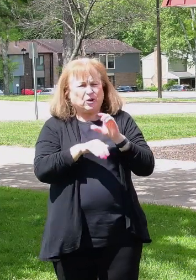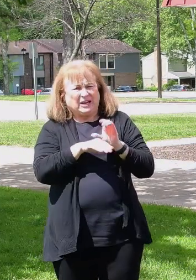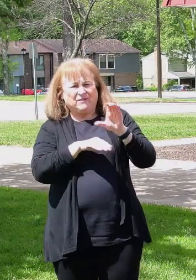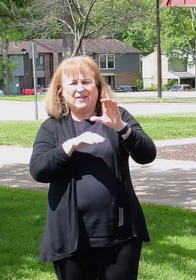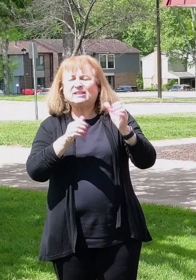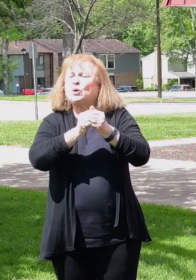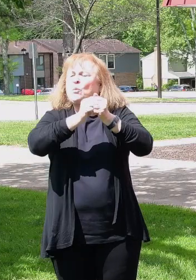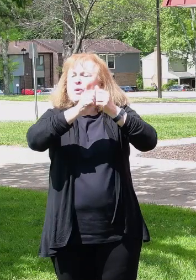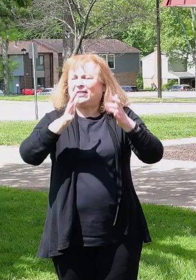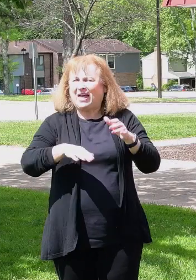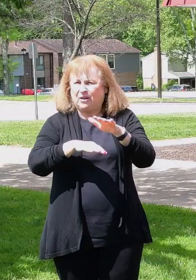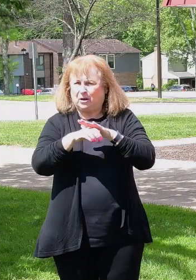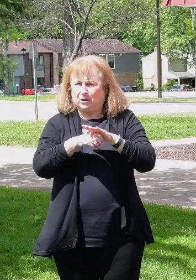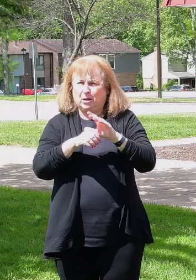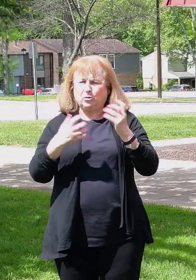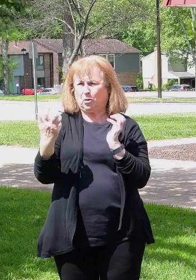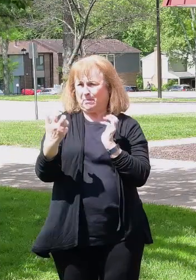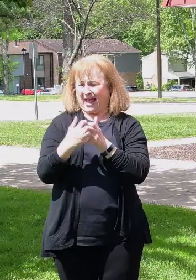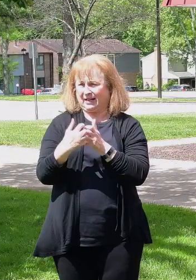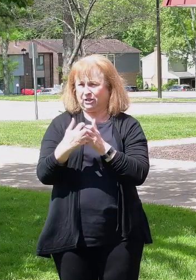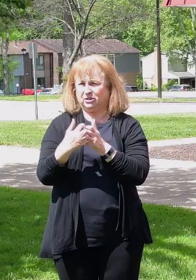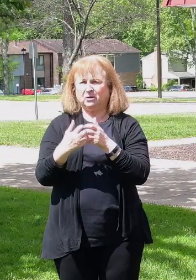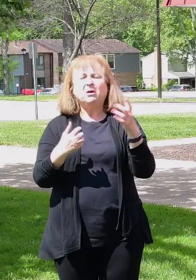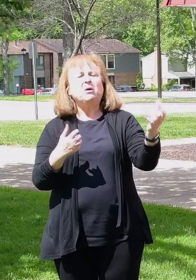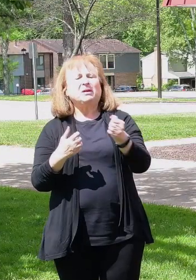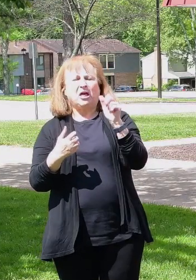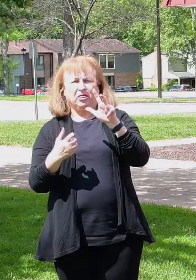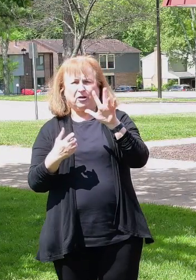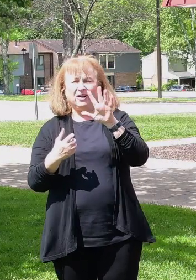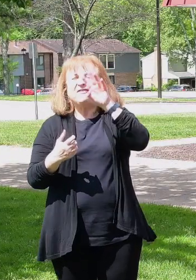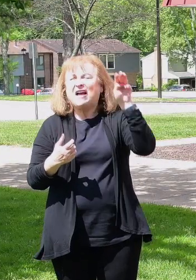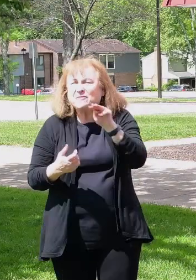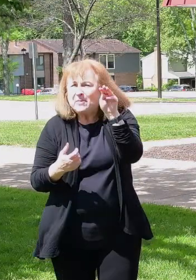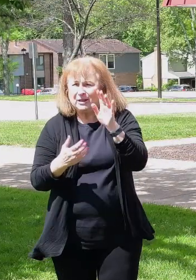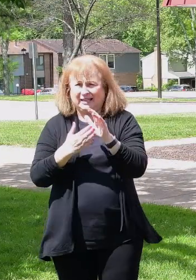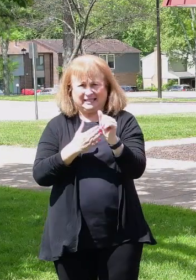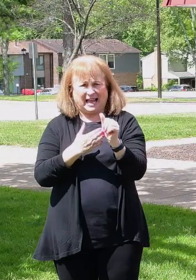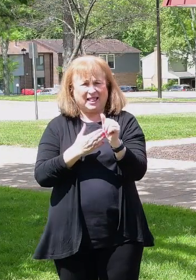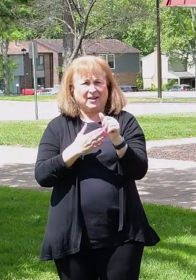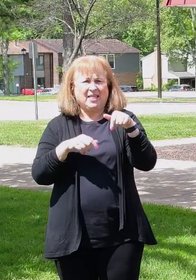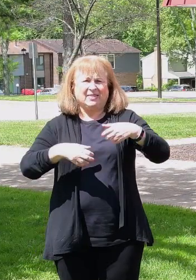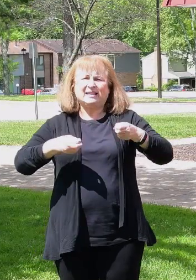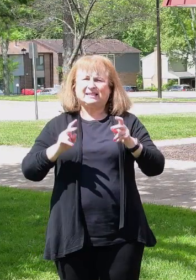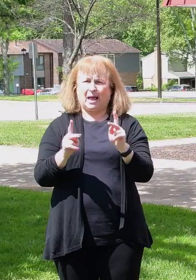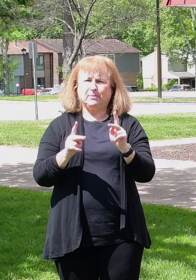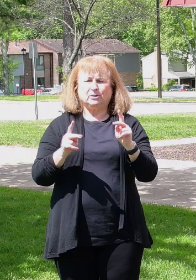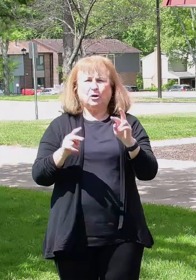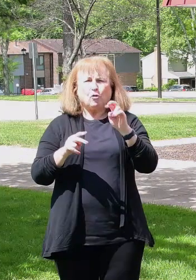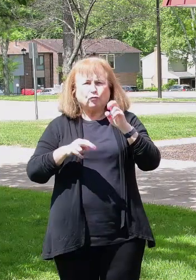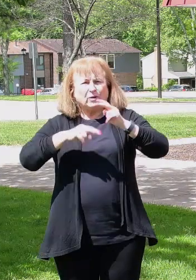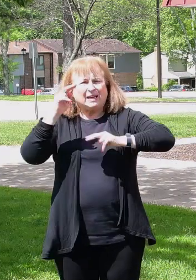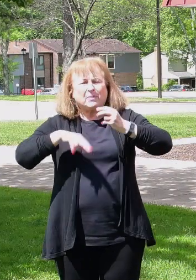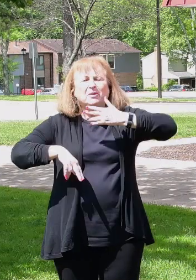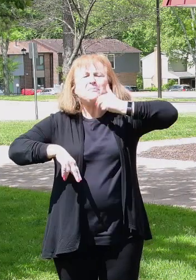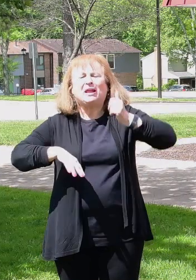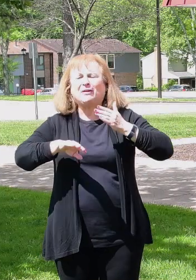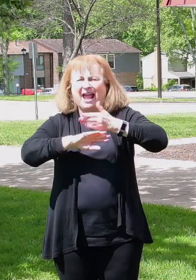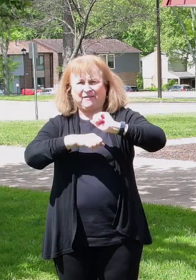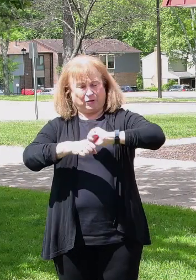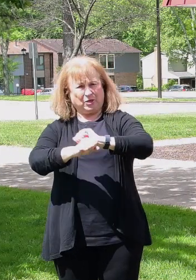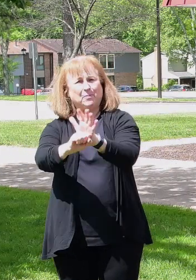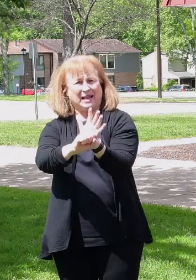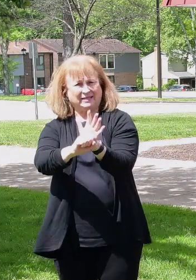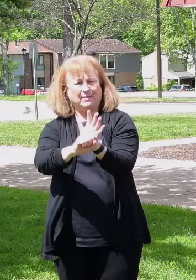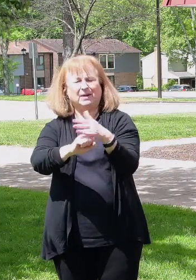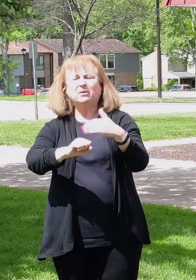invest without a local match, and we secured the $35 million. This opportunity to rebuild better after the